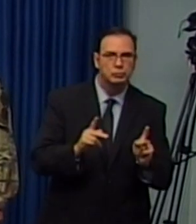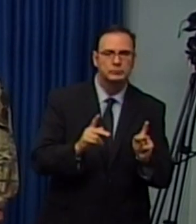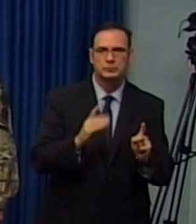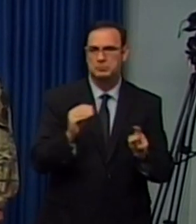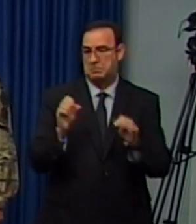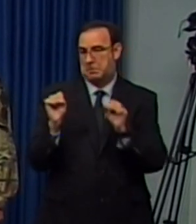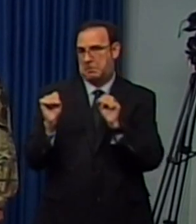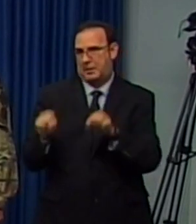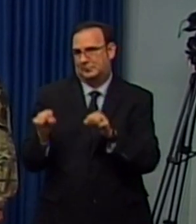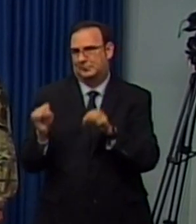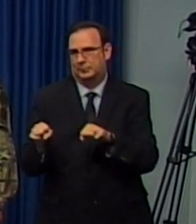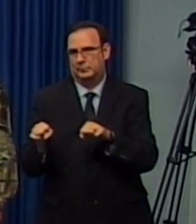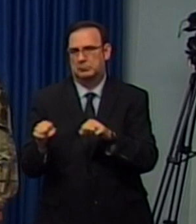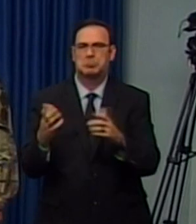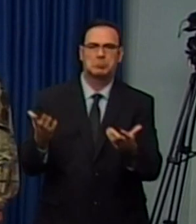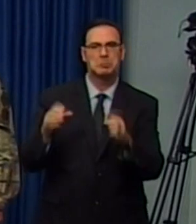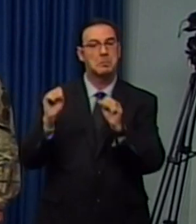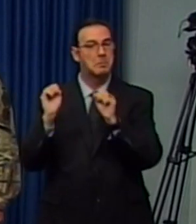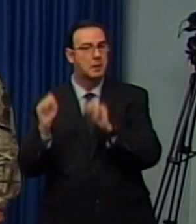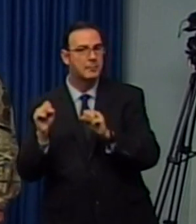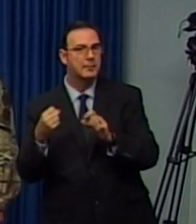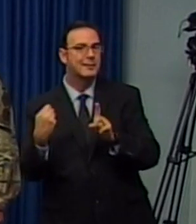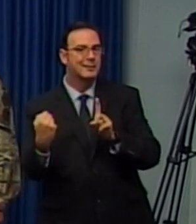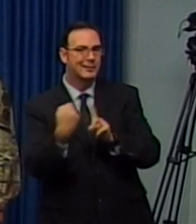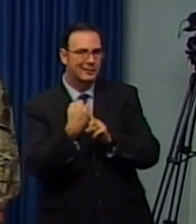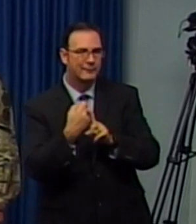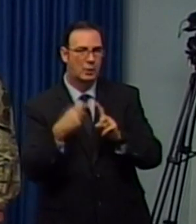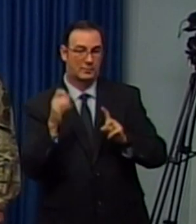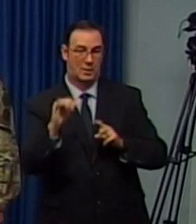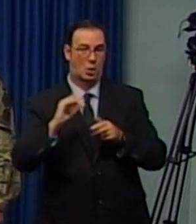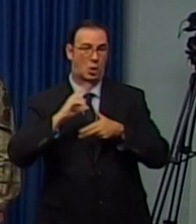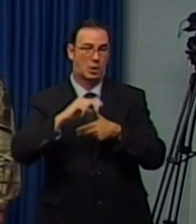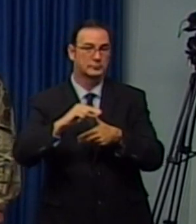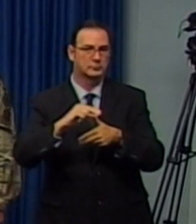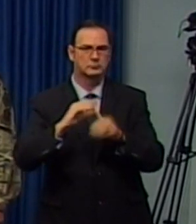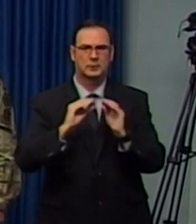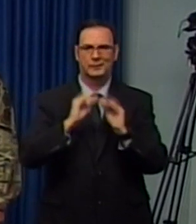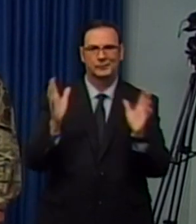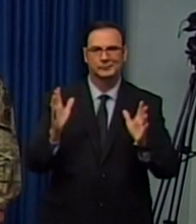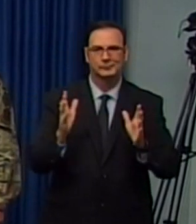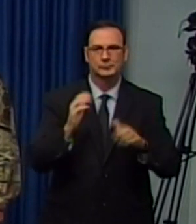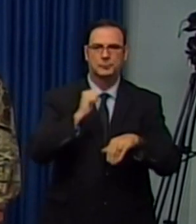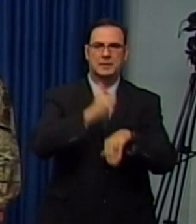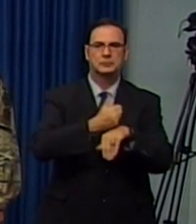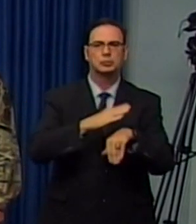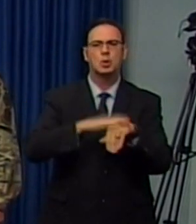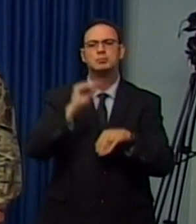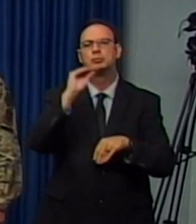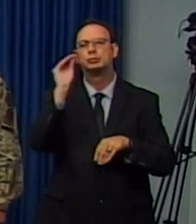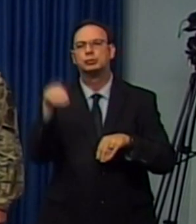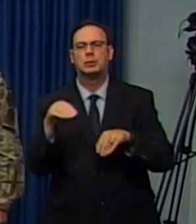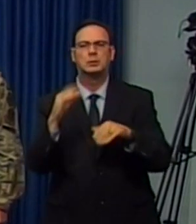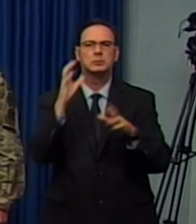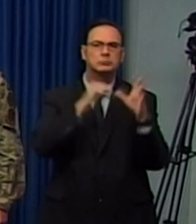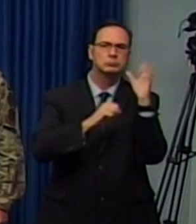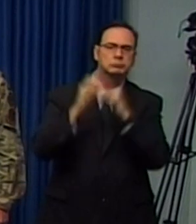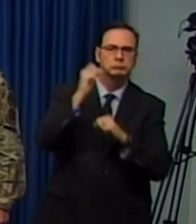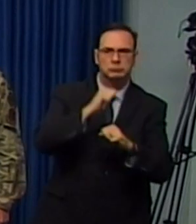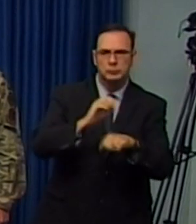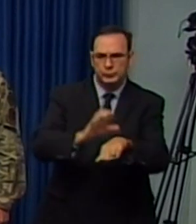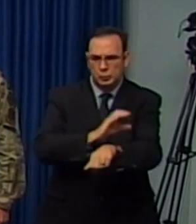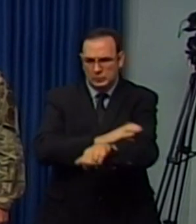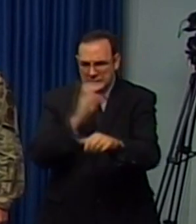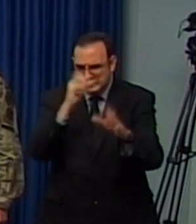could be impacted. Now, obviously, you do these things on percentages. You look at the trends. I think we did see a positive trend east, but